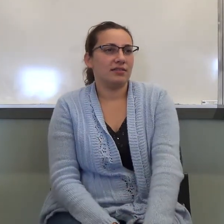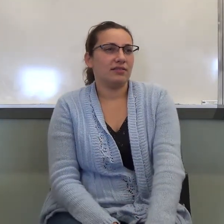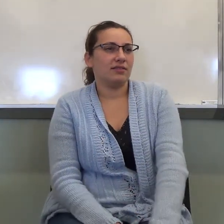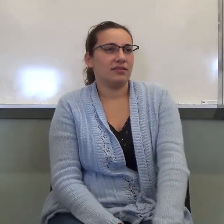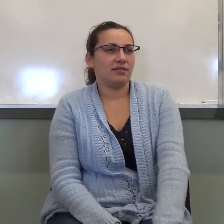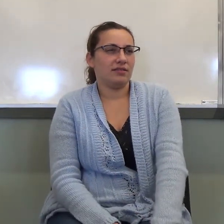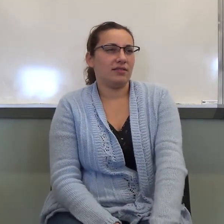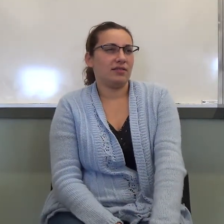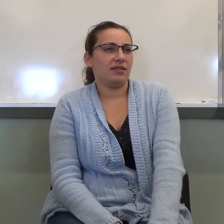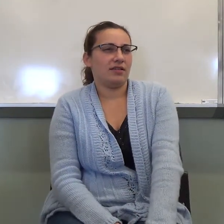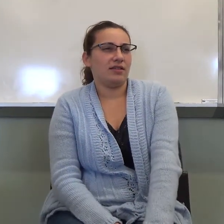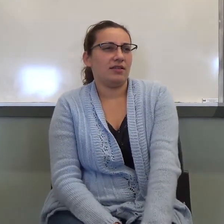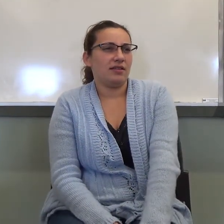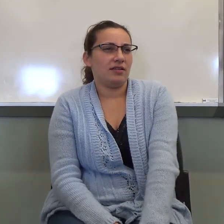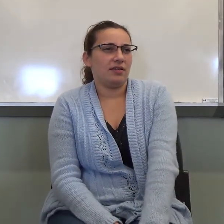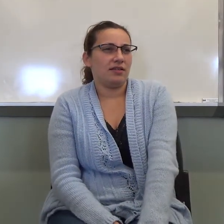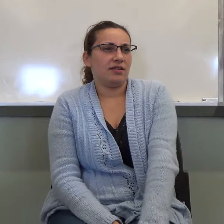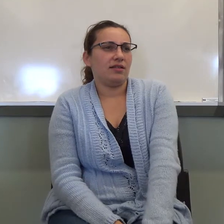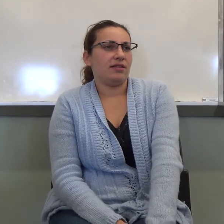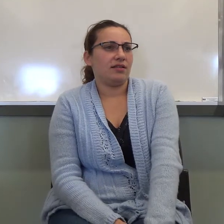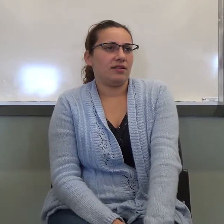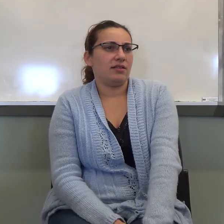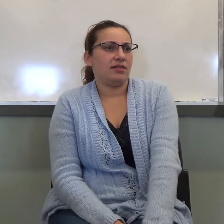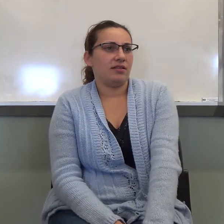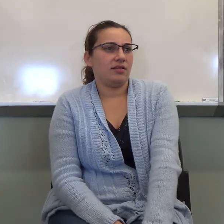This is, this one right here is a calculator